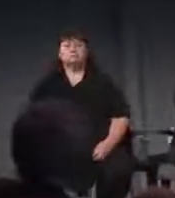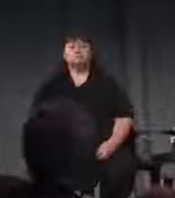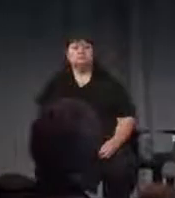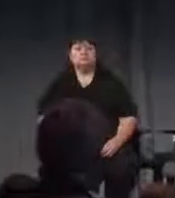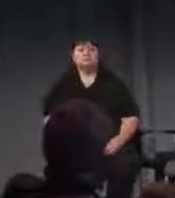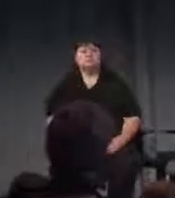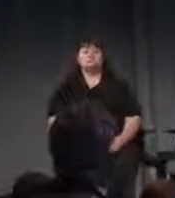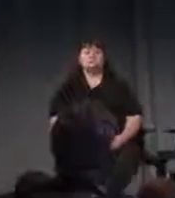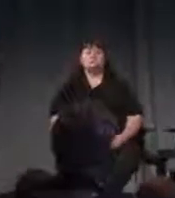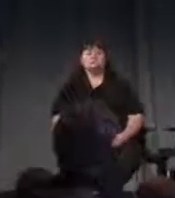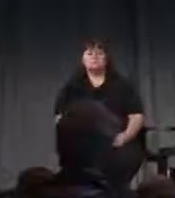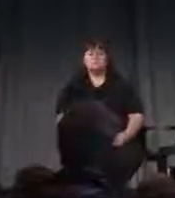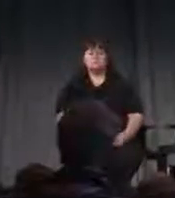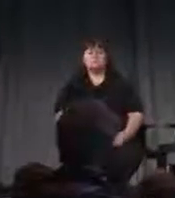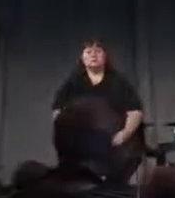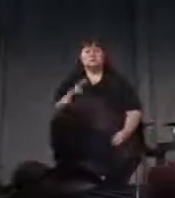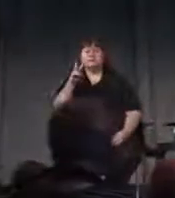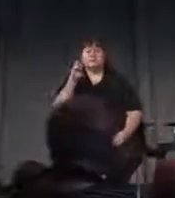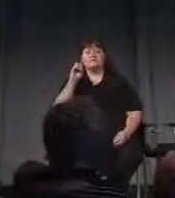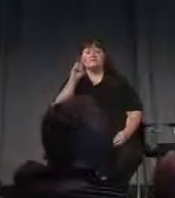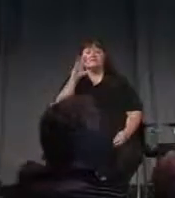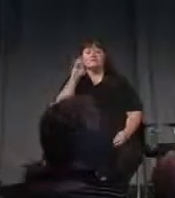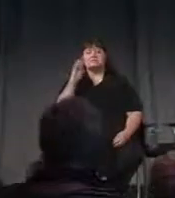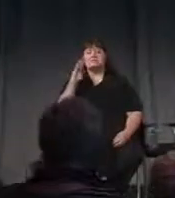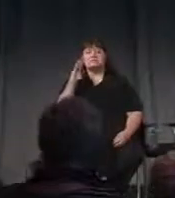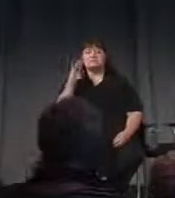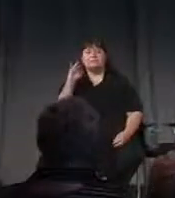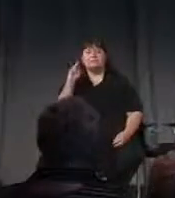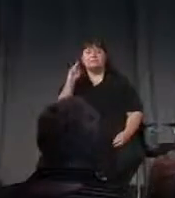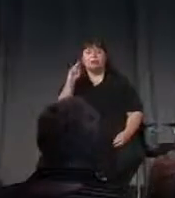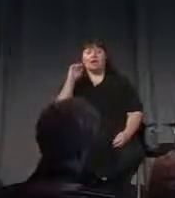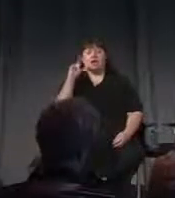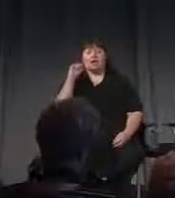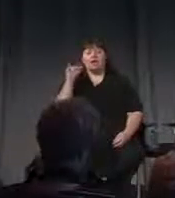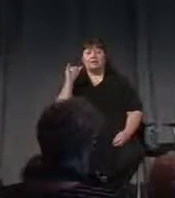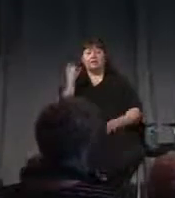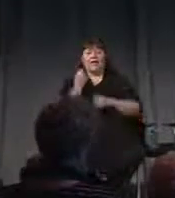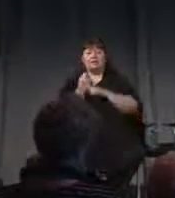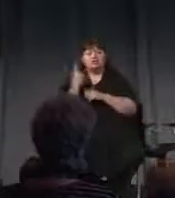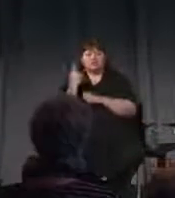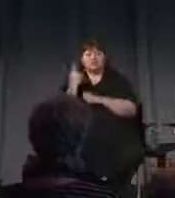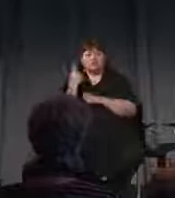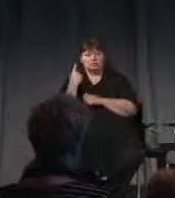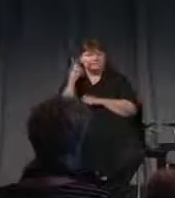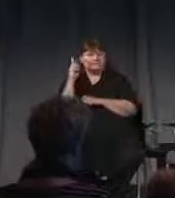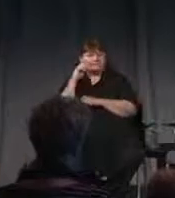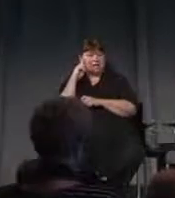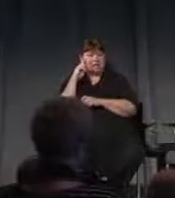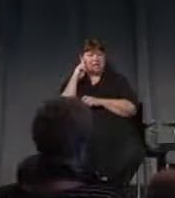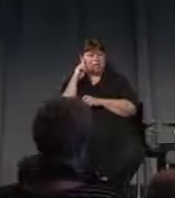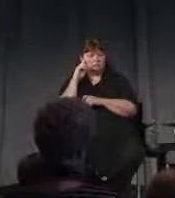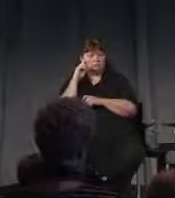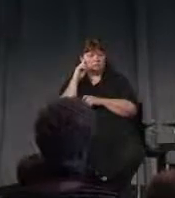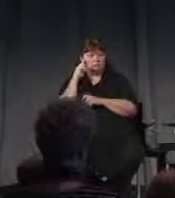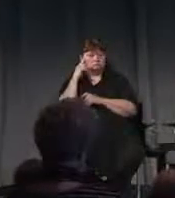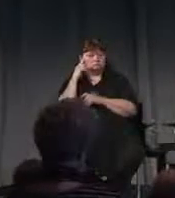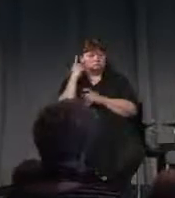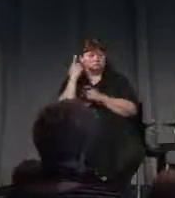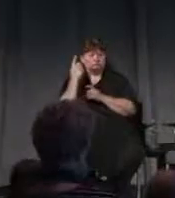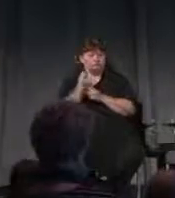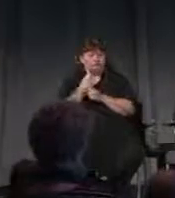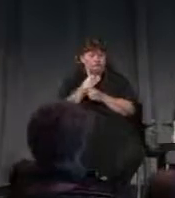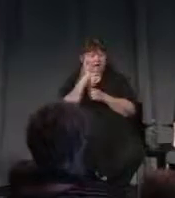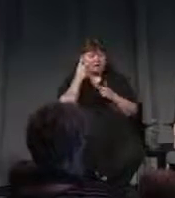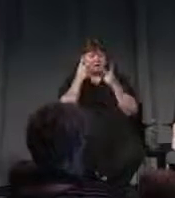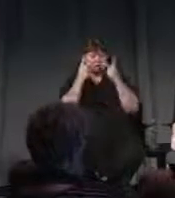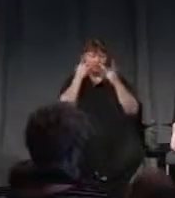At the Venice Biennale last year, there were a number of sound pieces that were created by visual artists. There